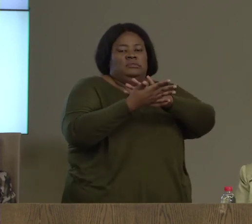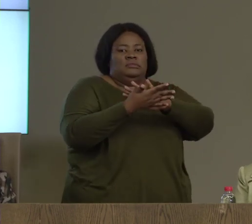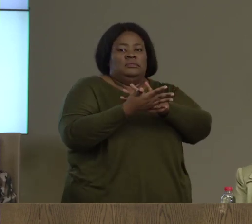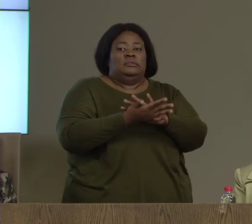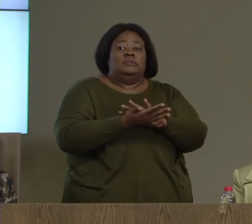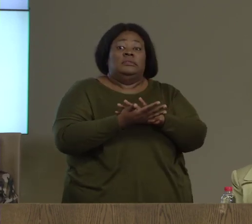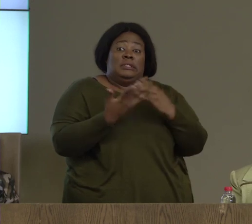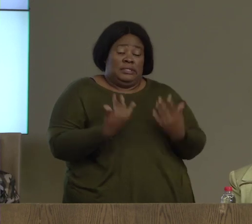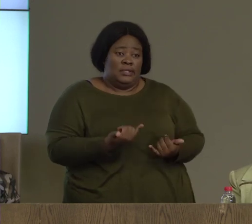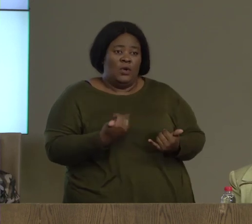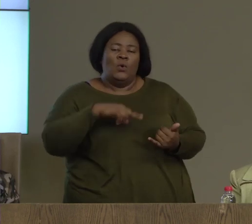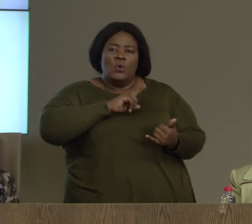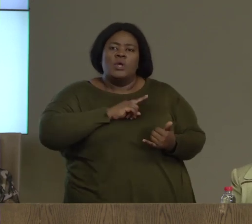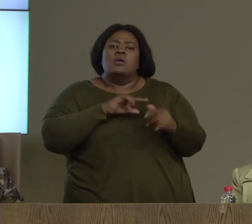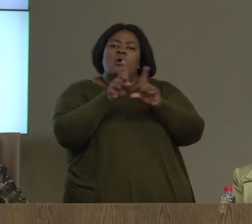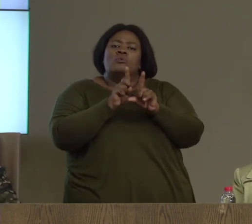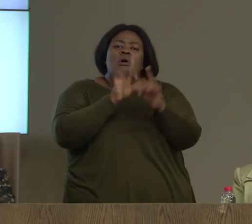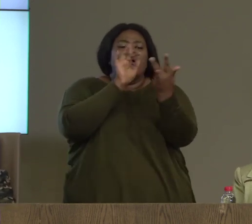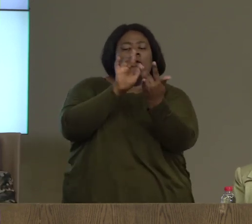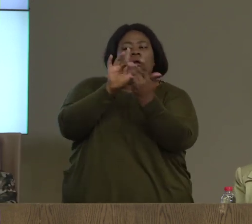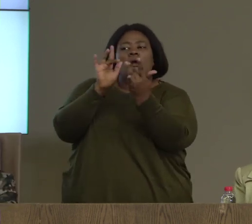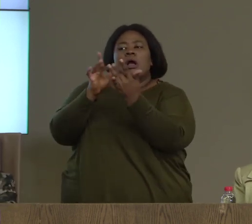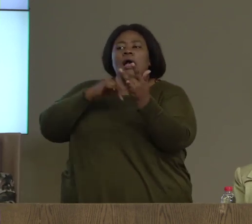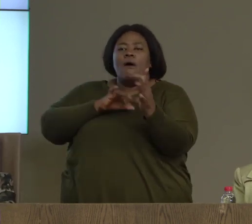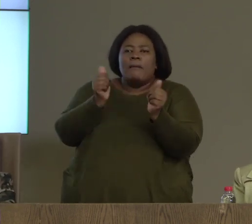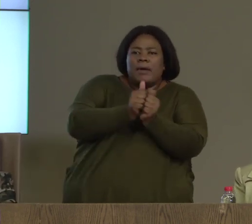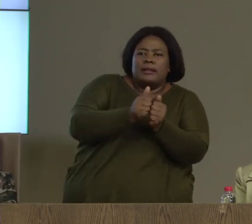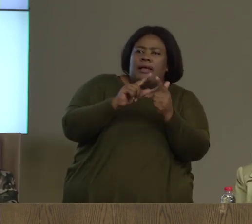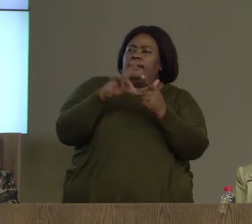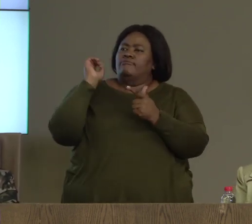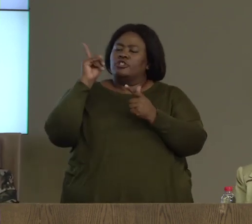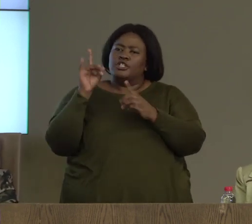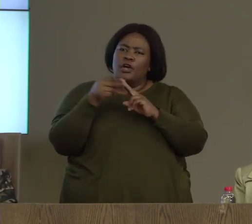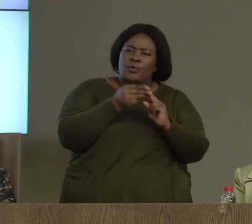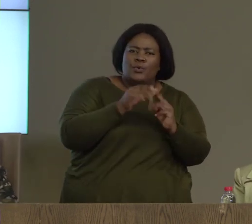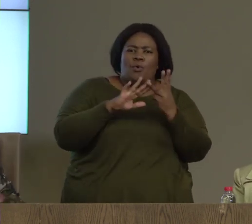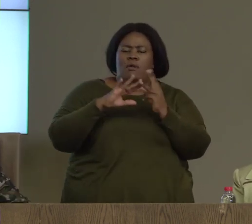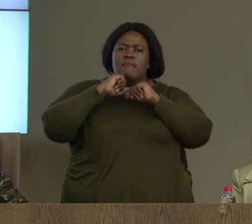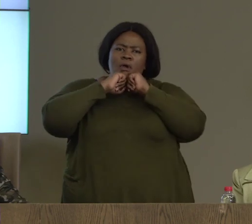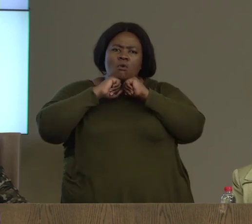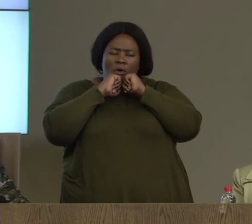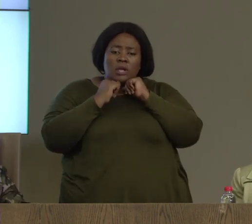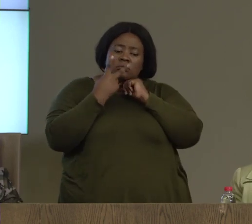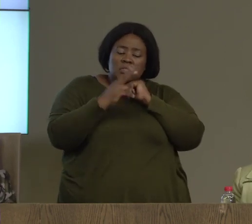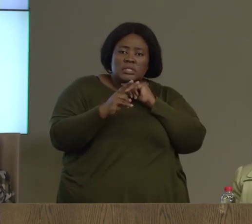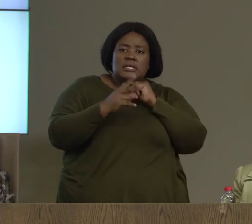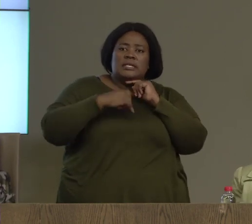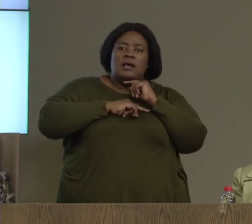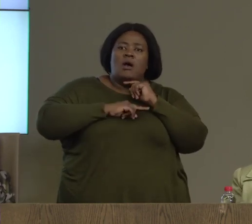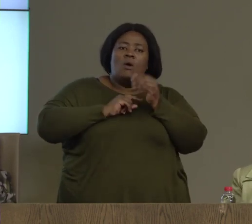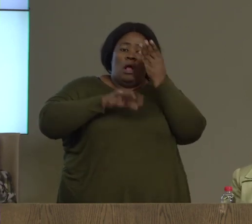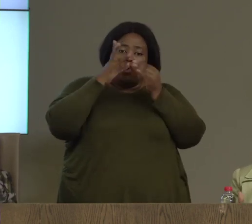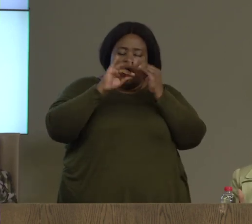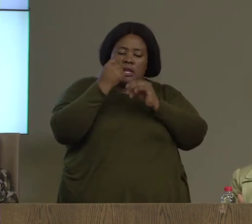in constant also contact with our partners like your teacher unions, your parents, to look at extending our learning hours.